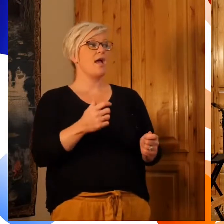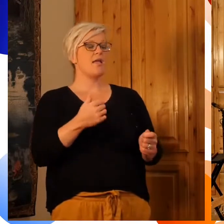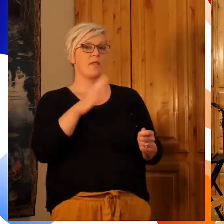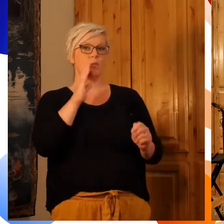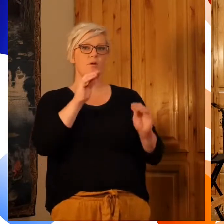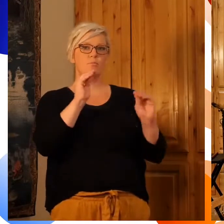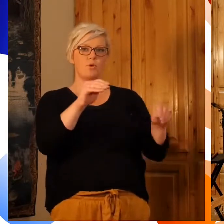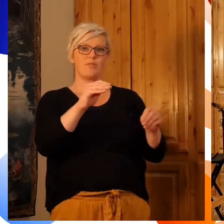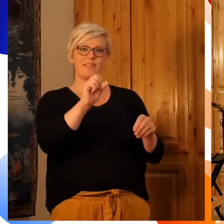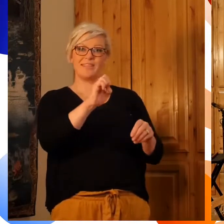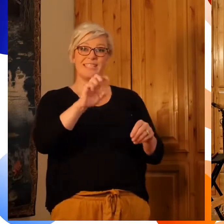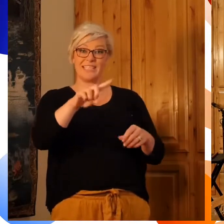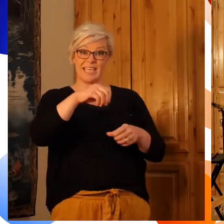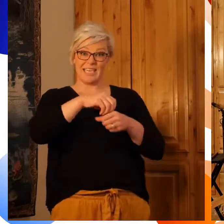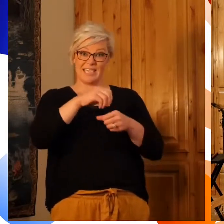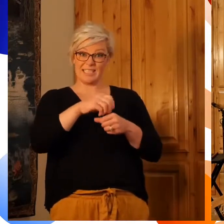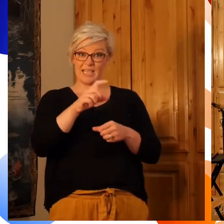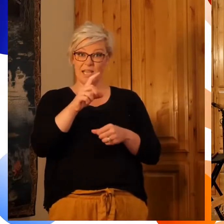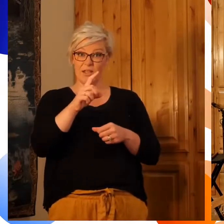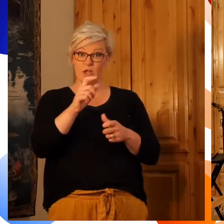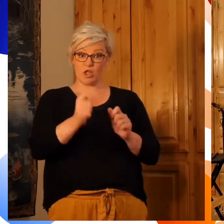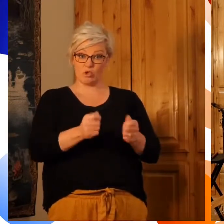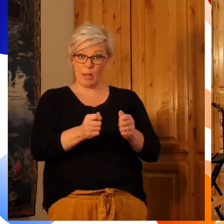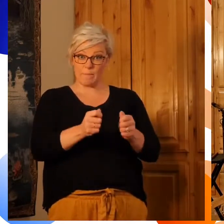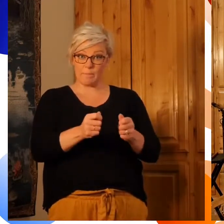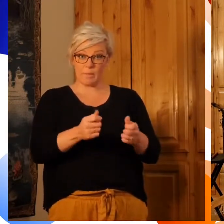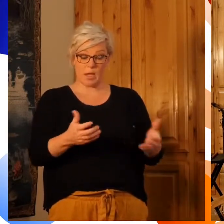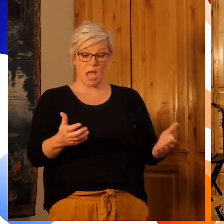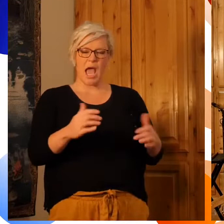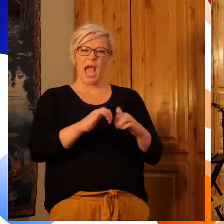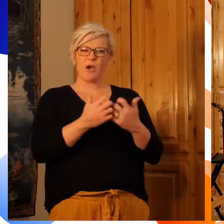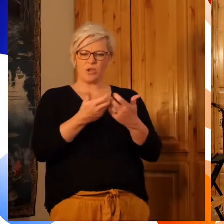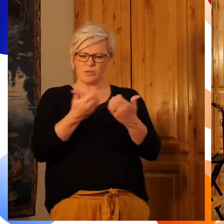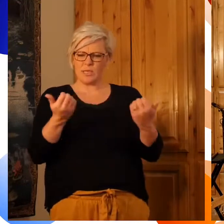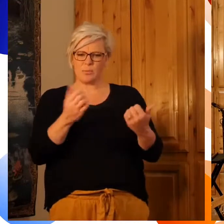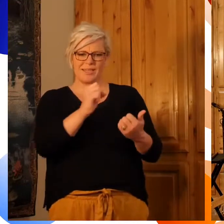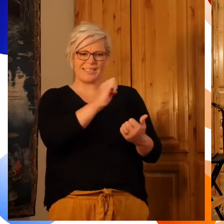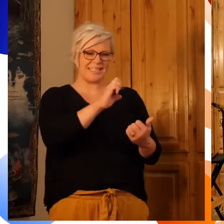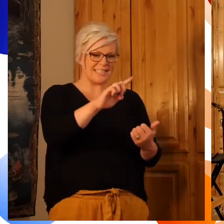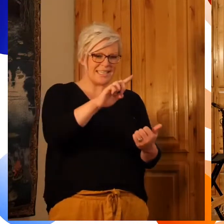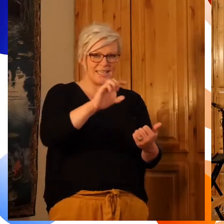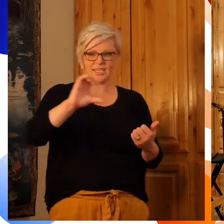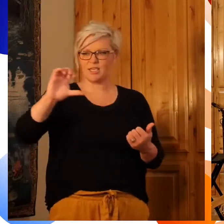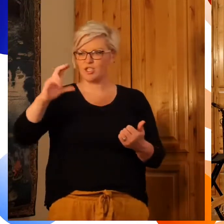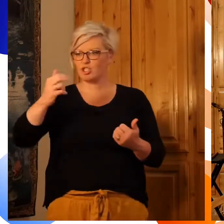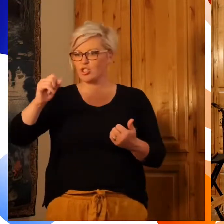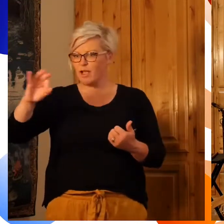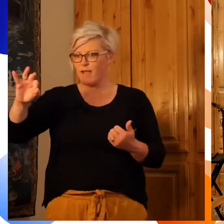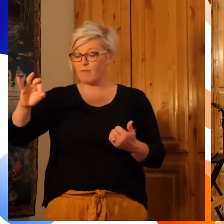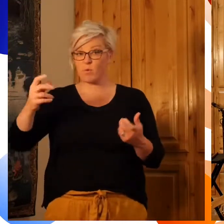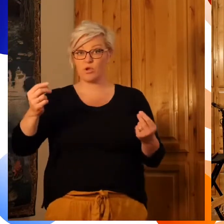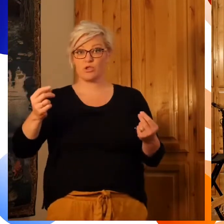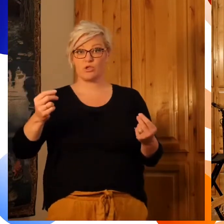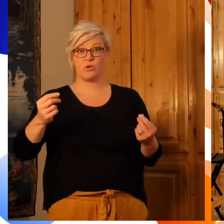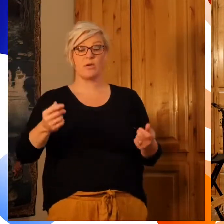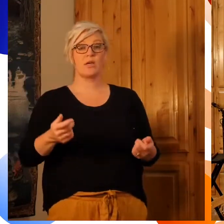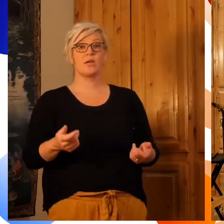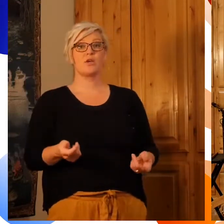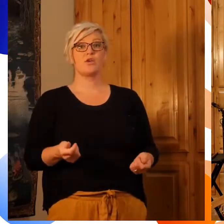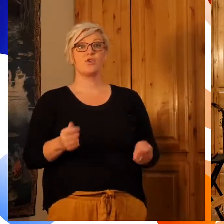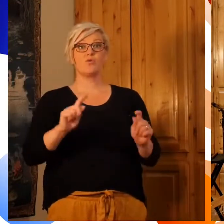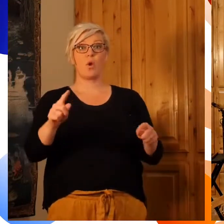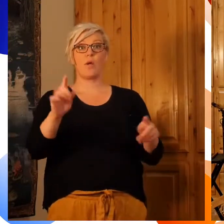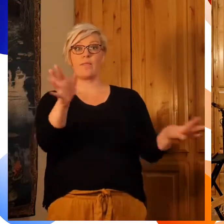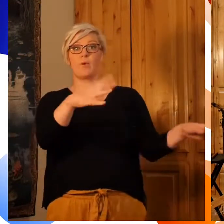you would separate the seed from the chaff was you would go out into the wind and you'd toss the rubble up into the